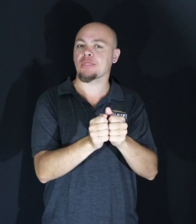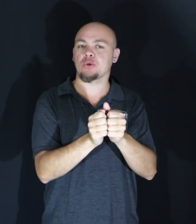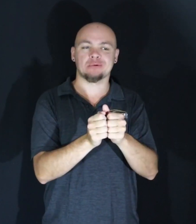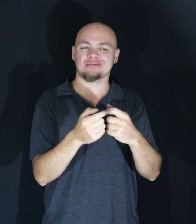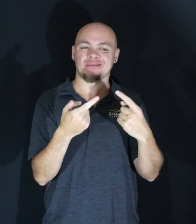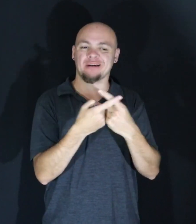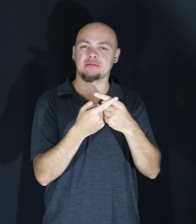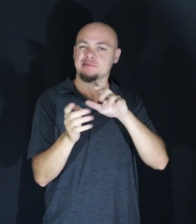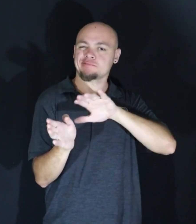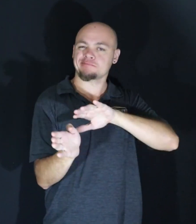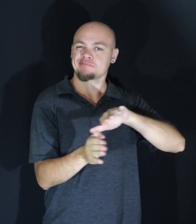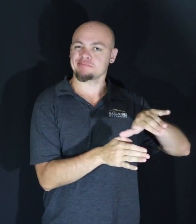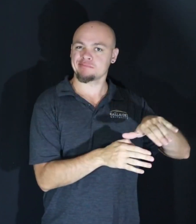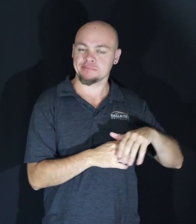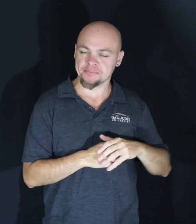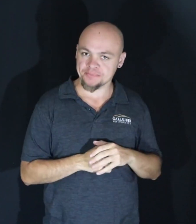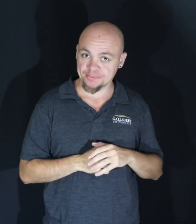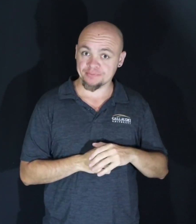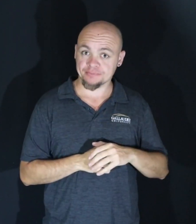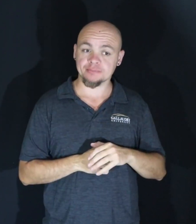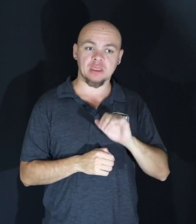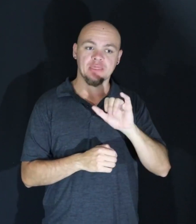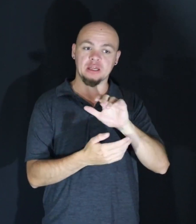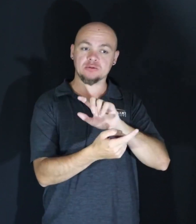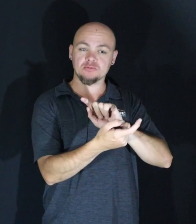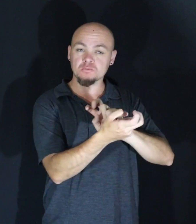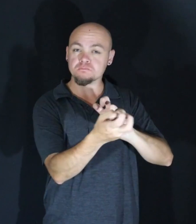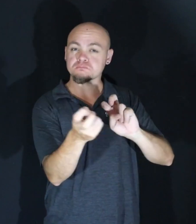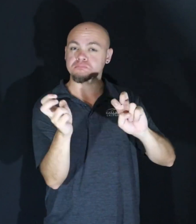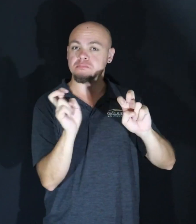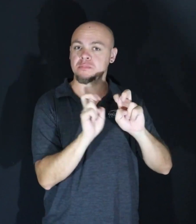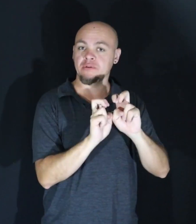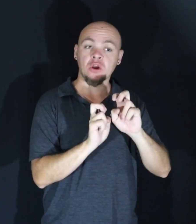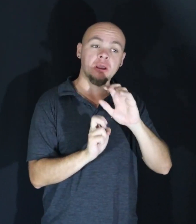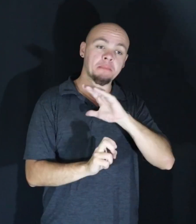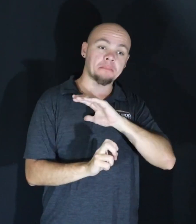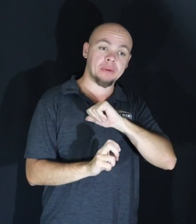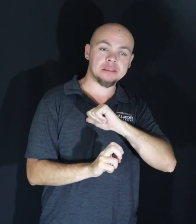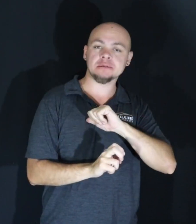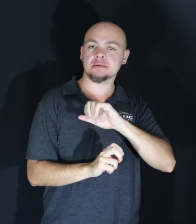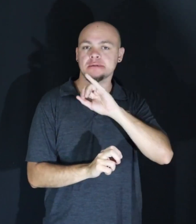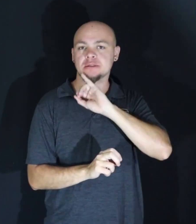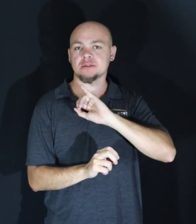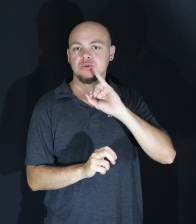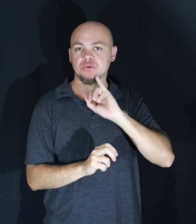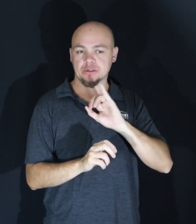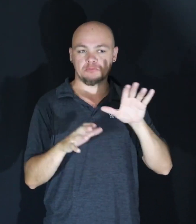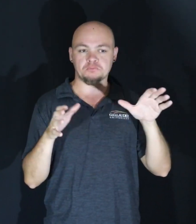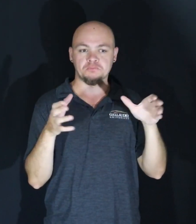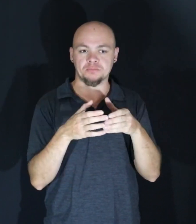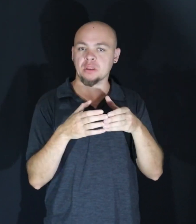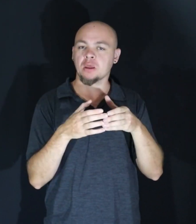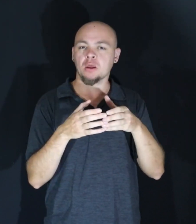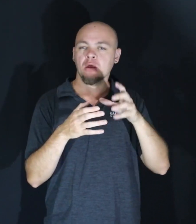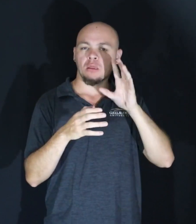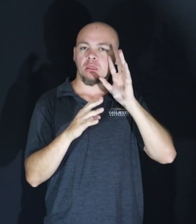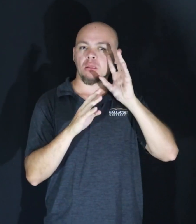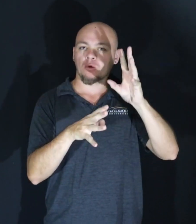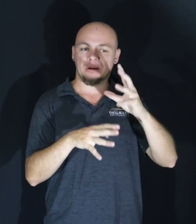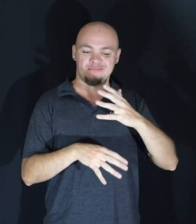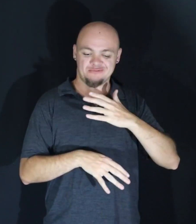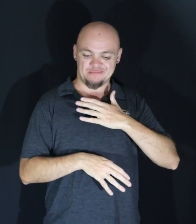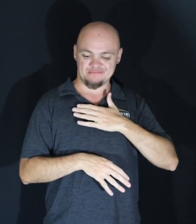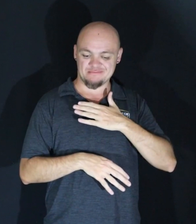conflict. This was a circle for Palestinians and Israelis, so it wasn't created with my